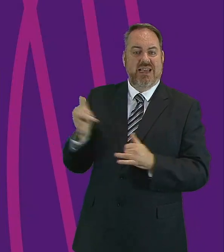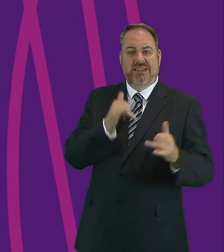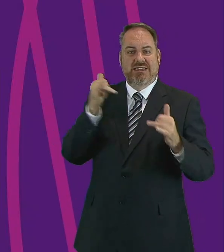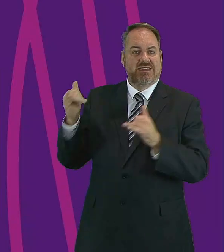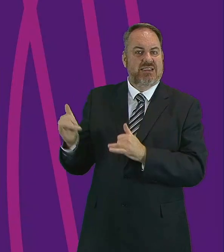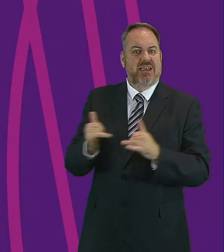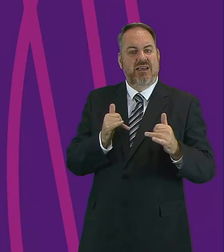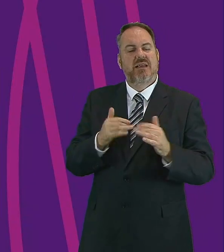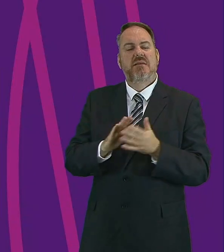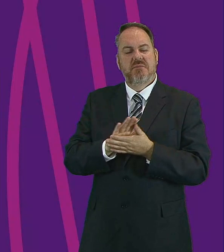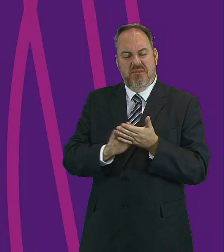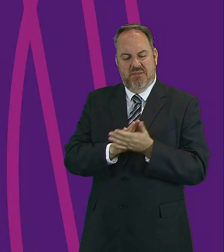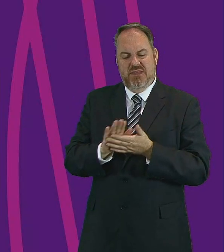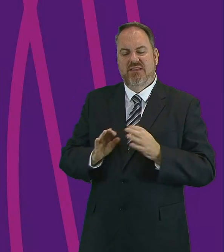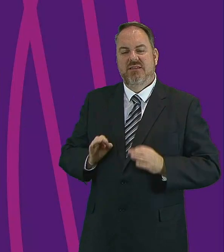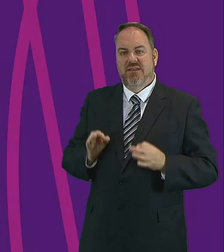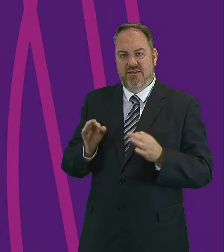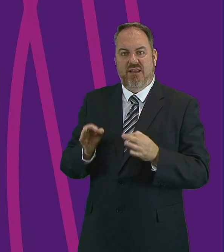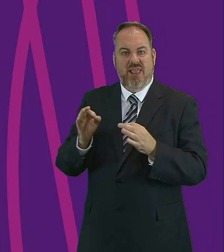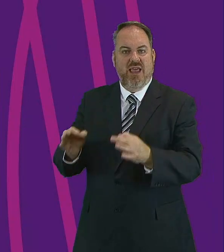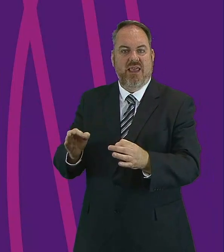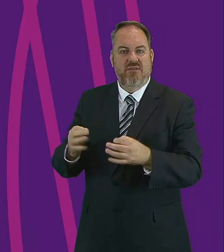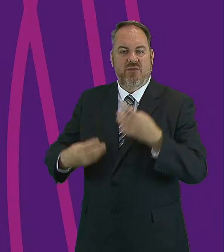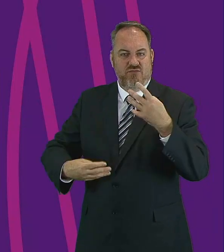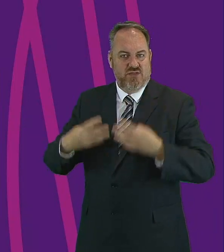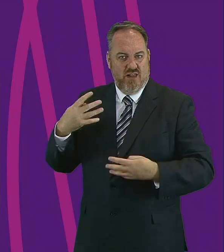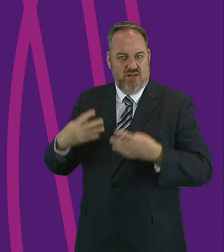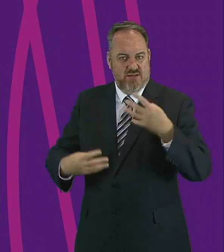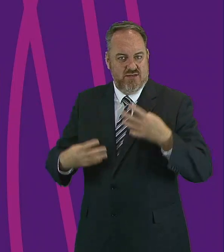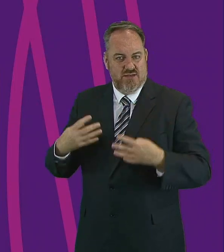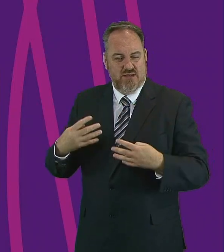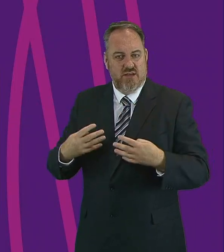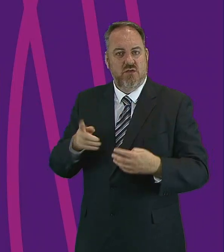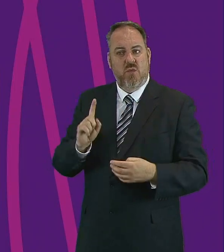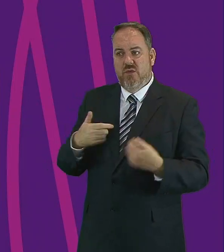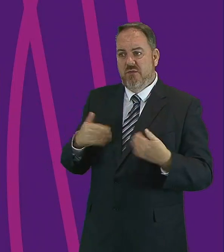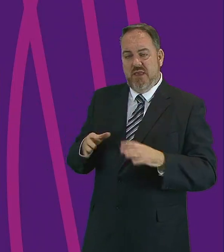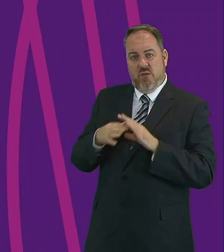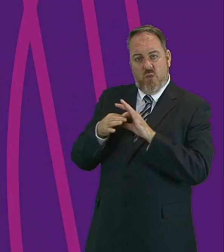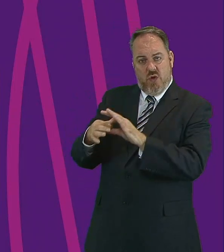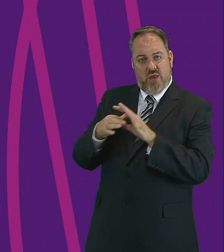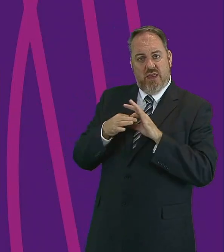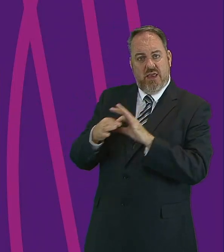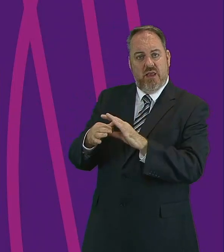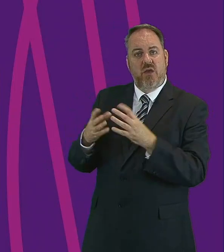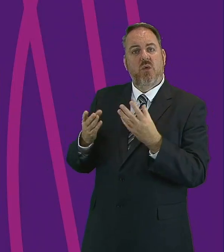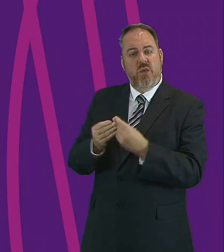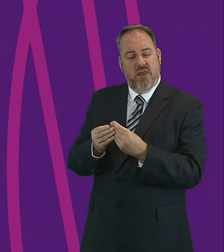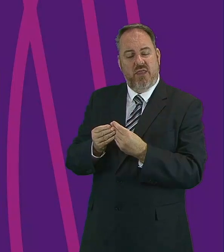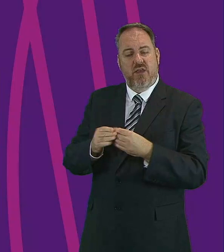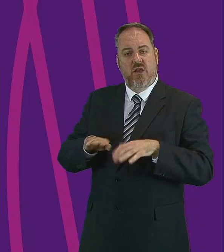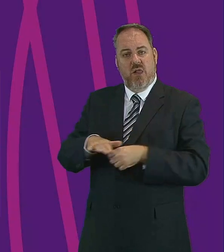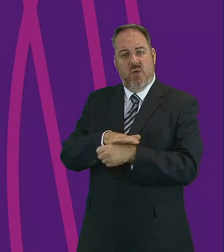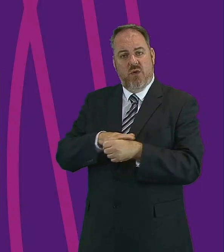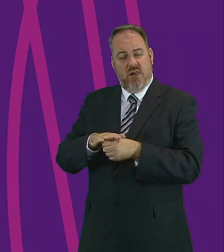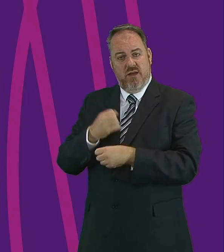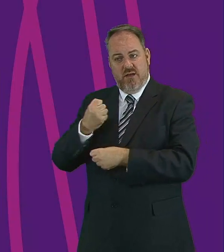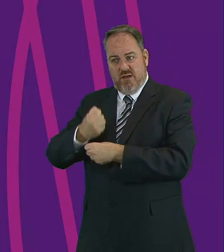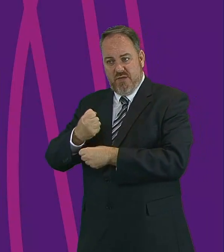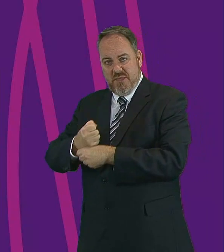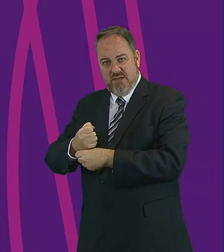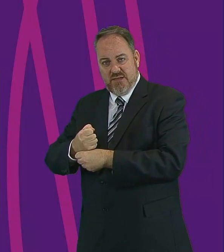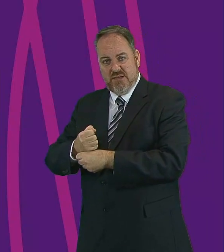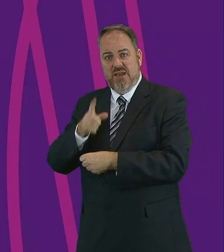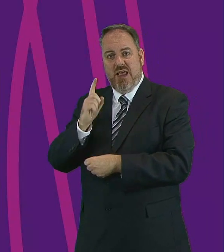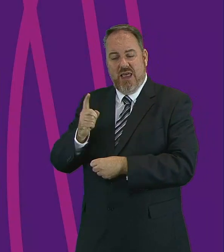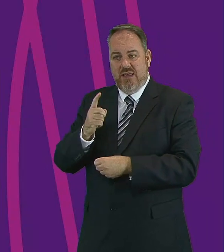Scotland, but also across the UK. We work very closely with the UK government. If you take the Care Home portal and the provision of tests there, and then the